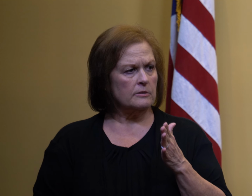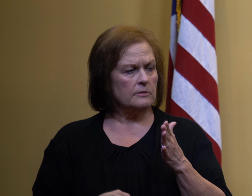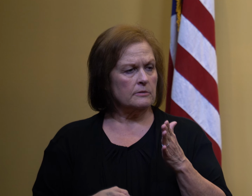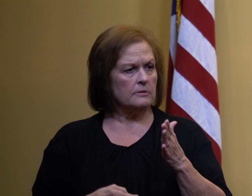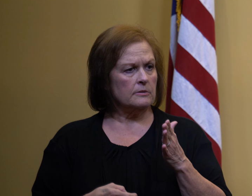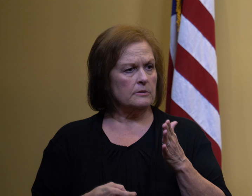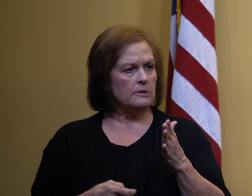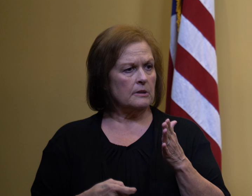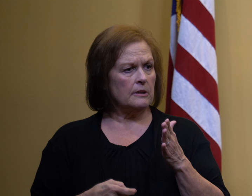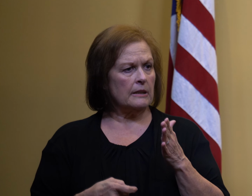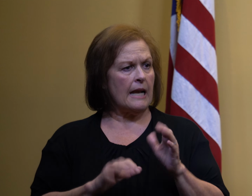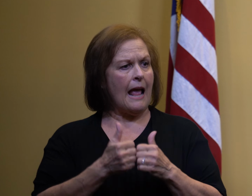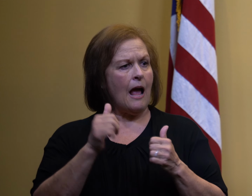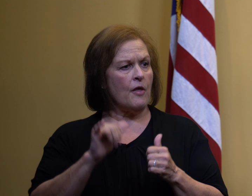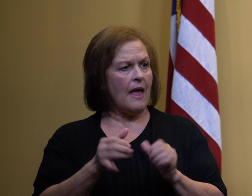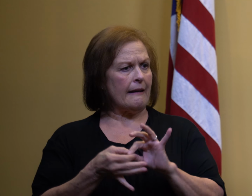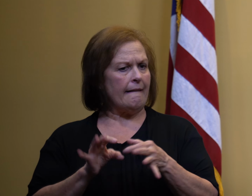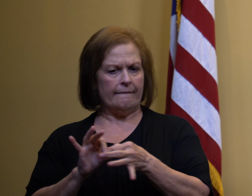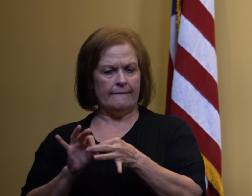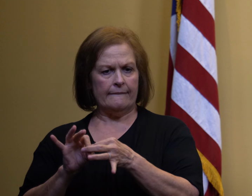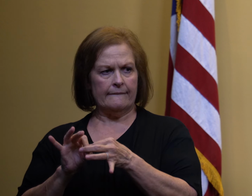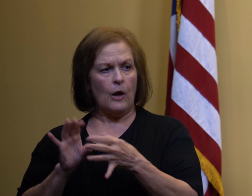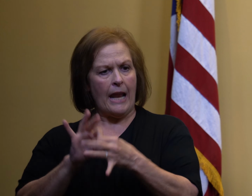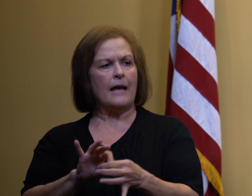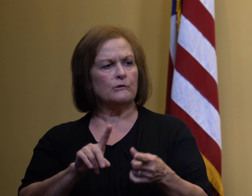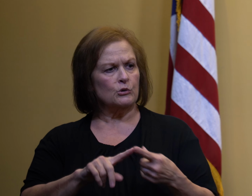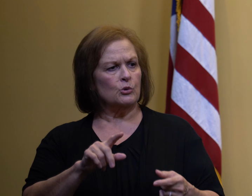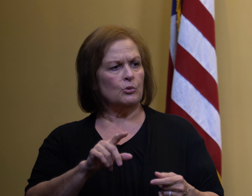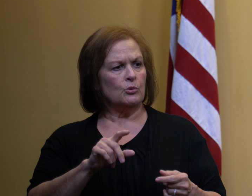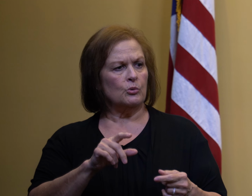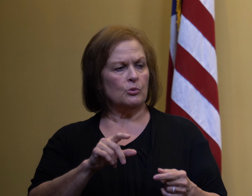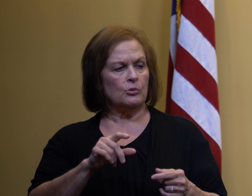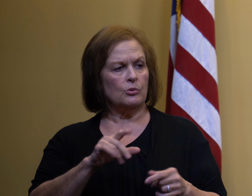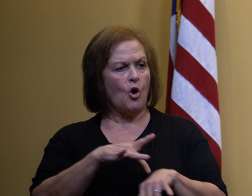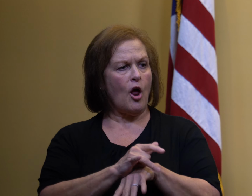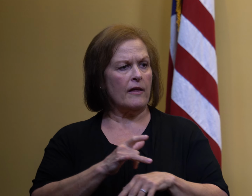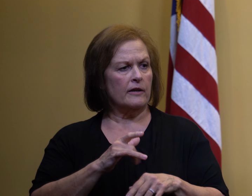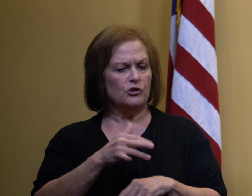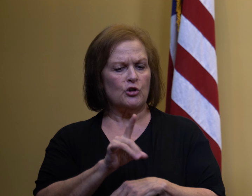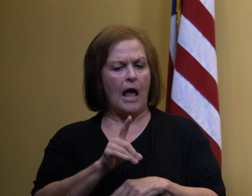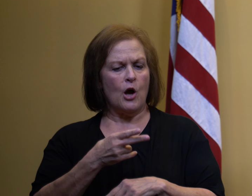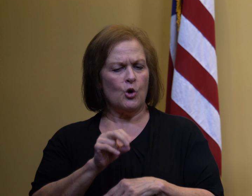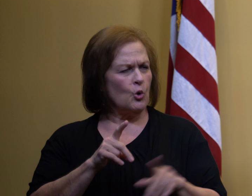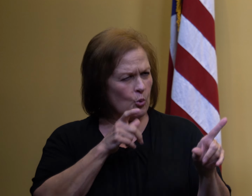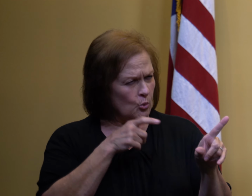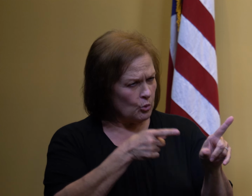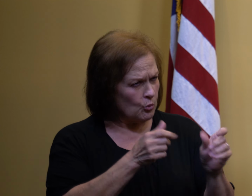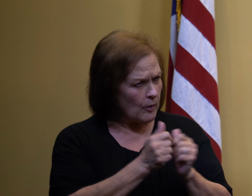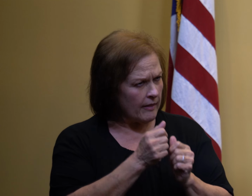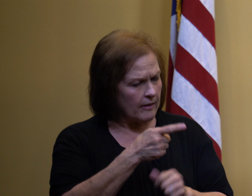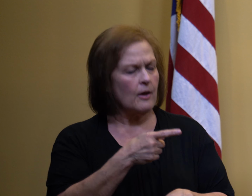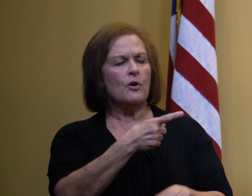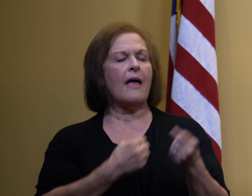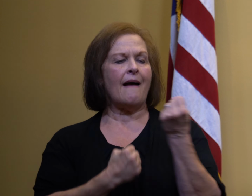through that? And how that connects to any other specific early childhood programs in the city? Sure. Who are you with? The